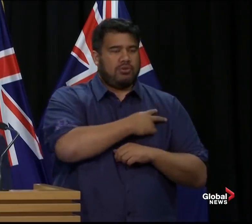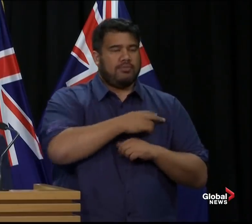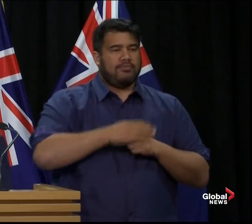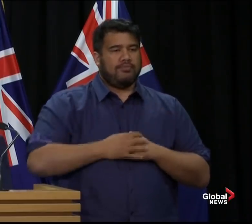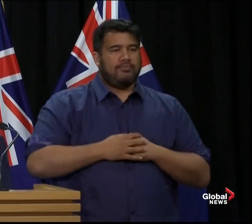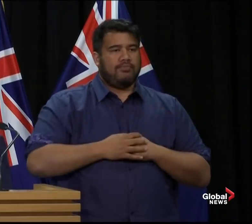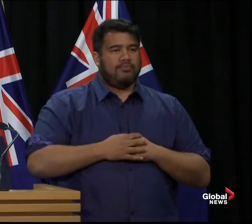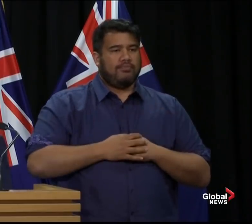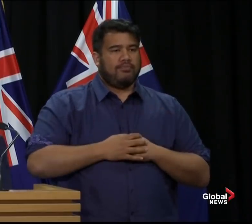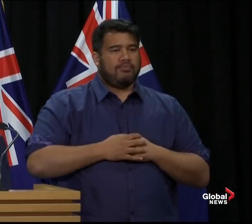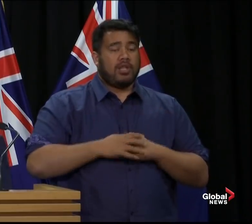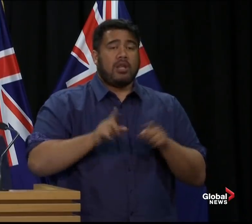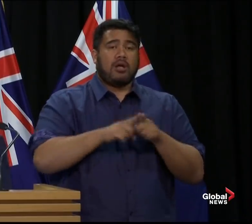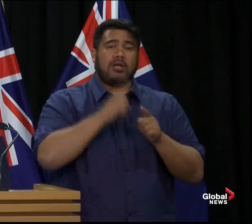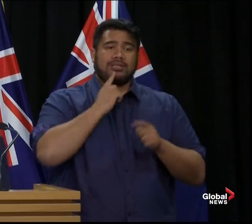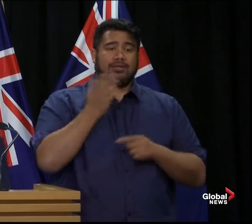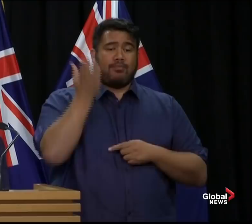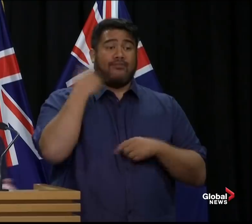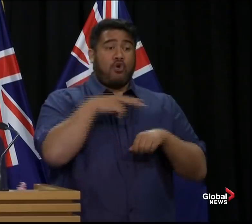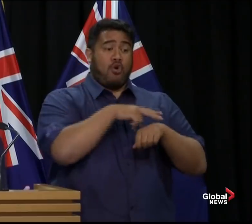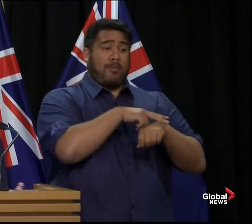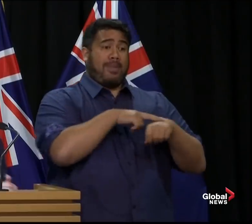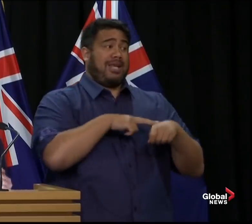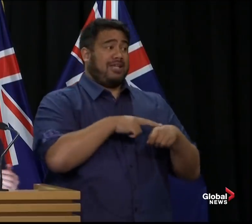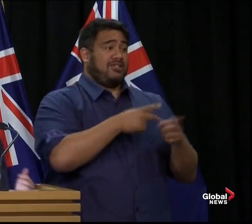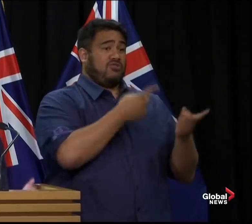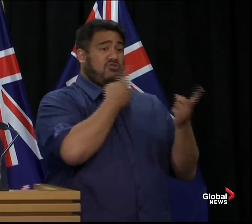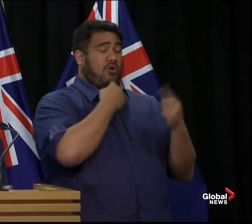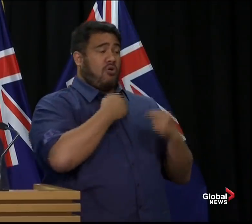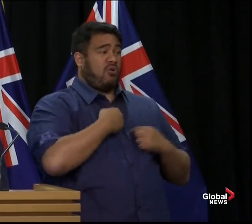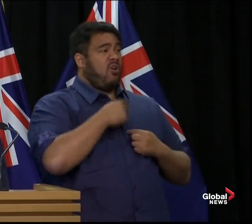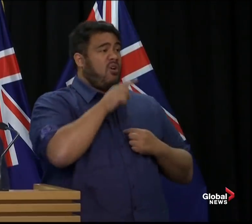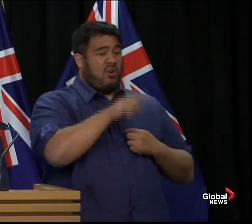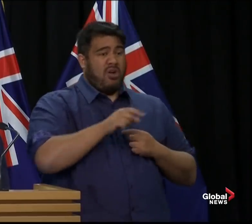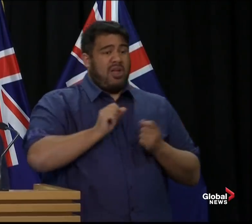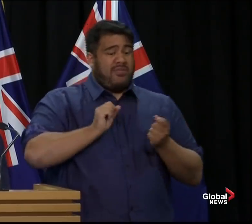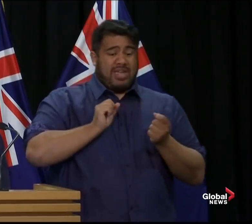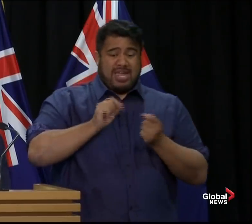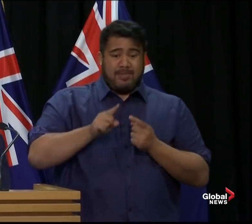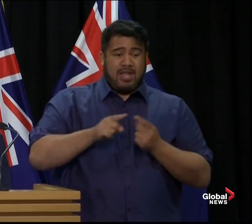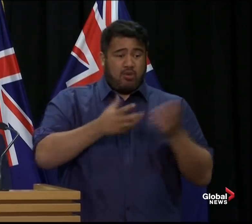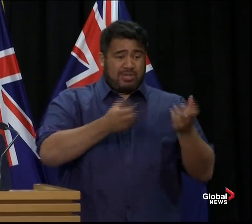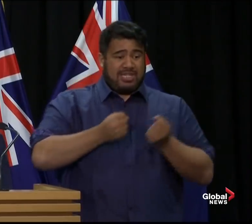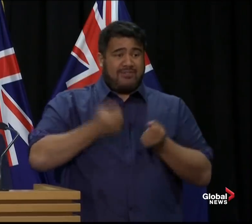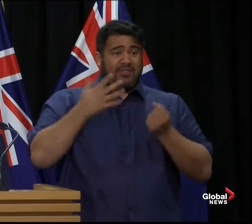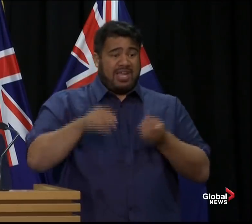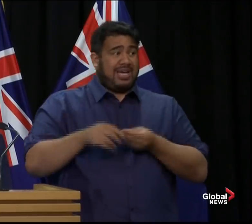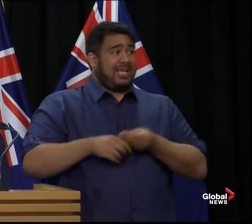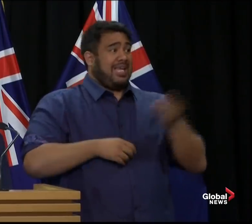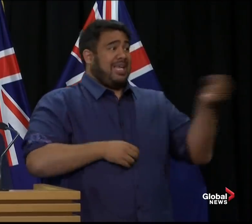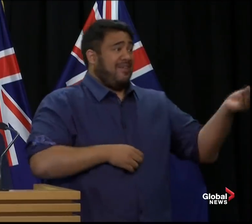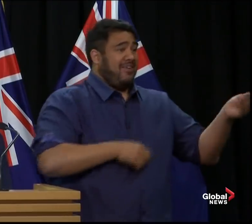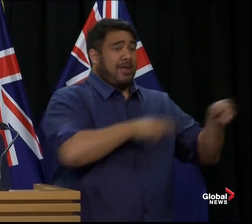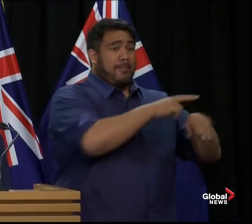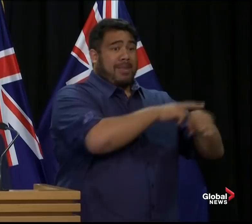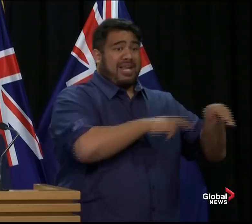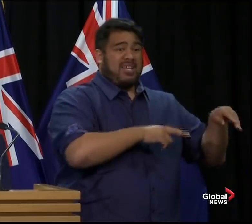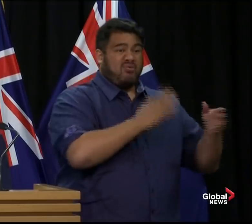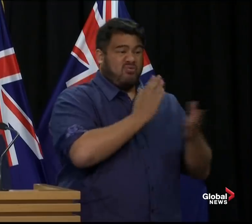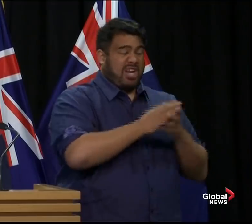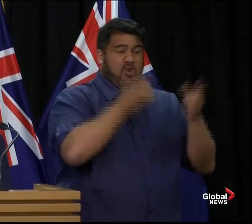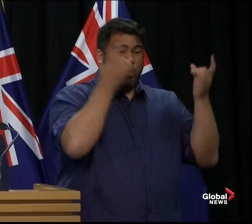police is that actually by the time any of that emails and details could have been passed on, they were already receiving those 1-1 calls